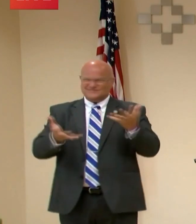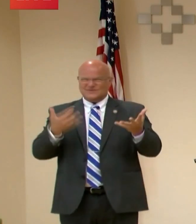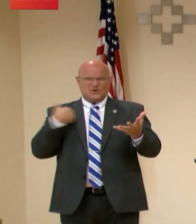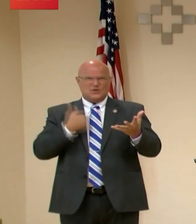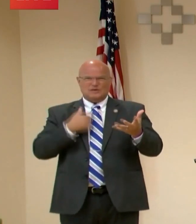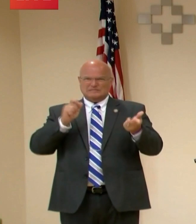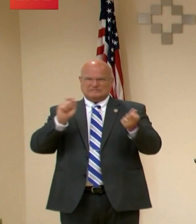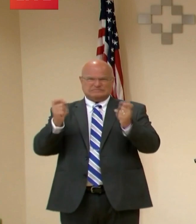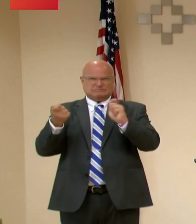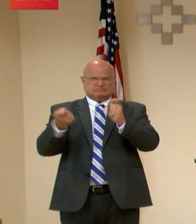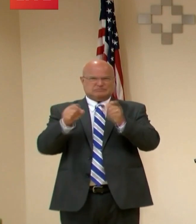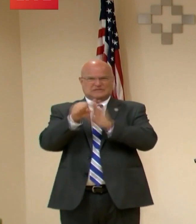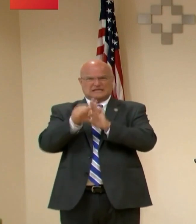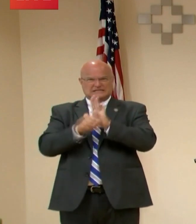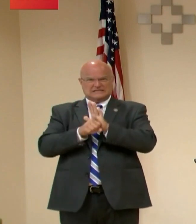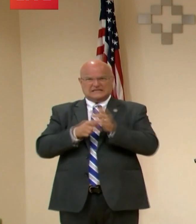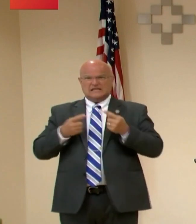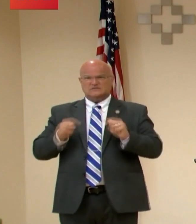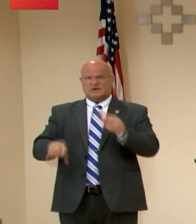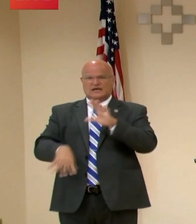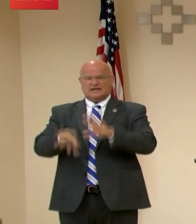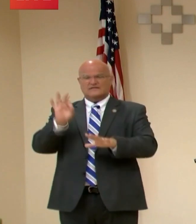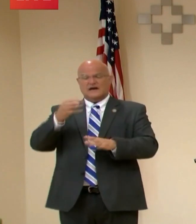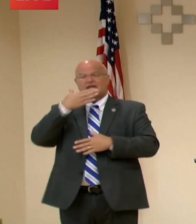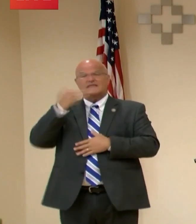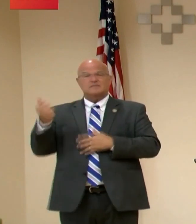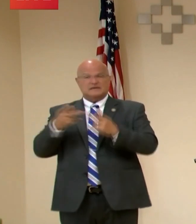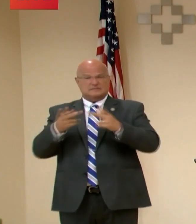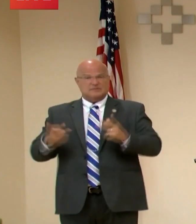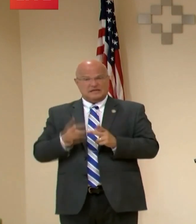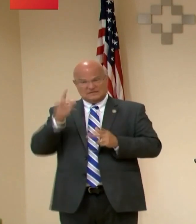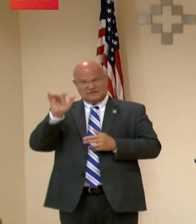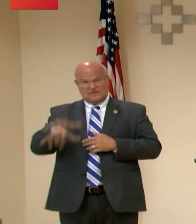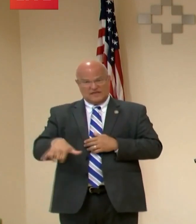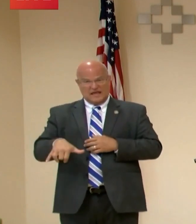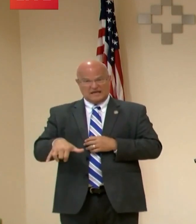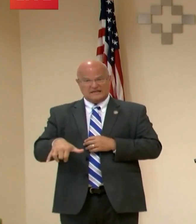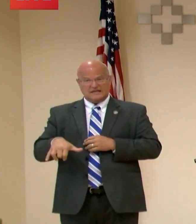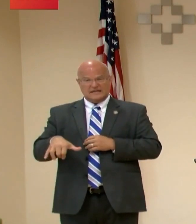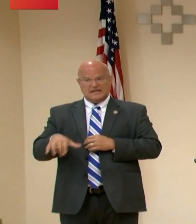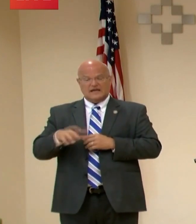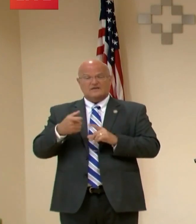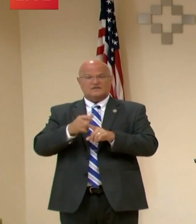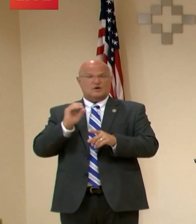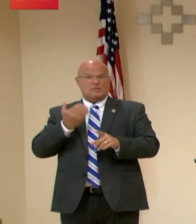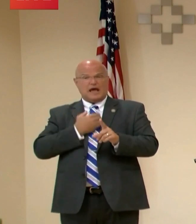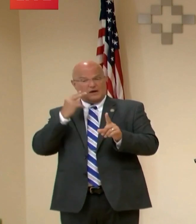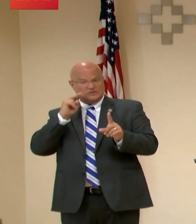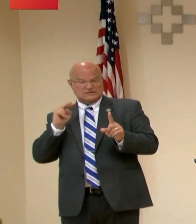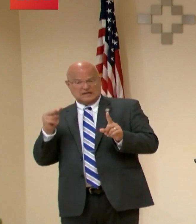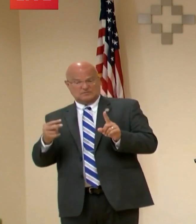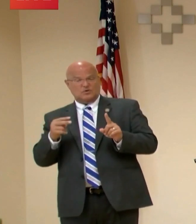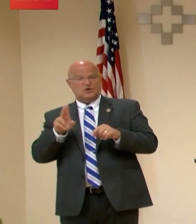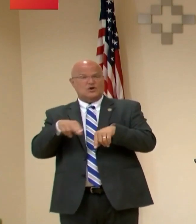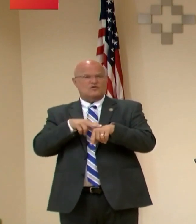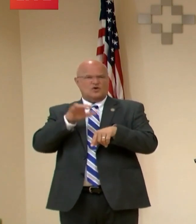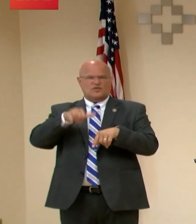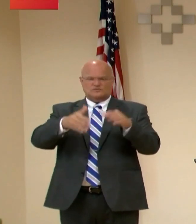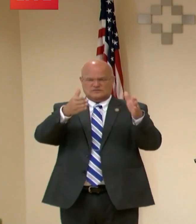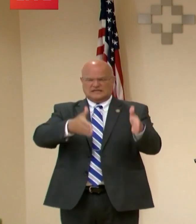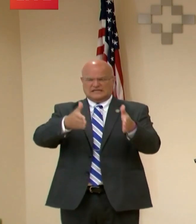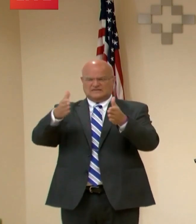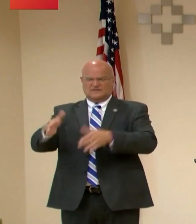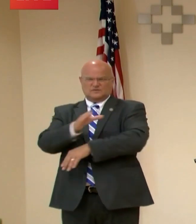we have to adjust as a state, trying to find the best sources for that from our standpoint. And of course, those are